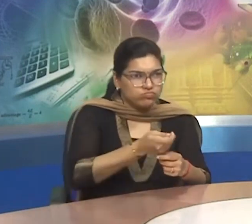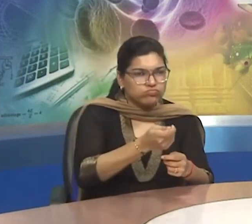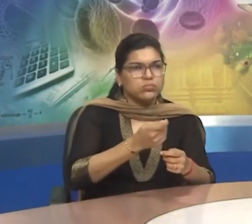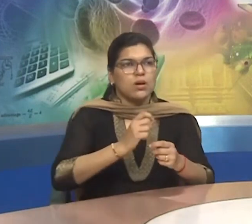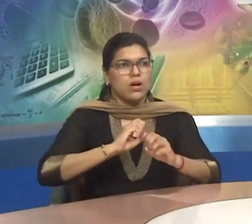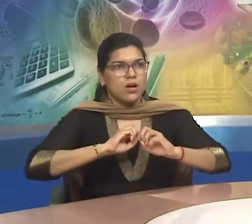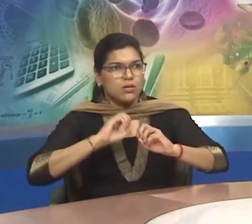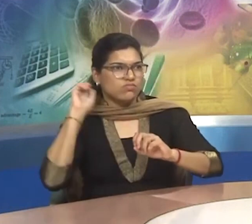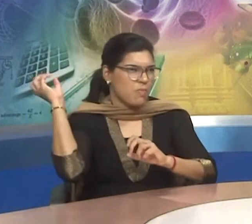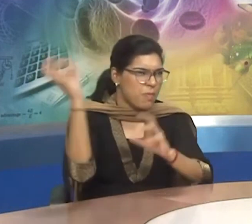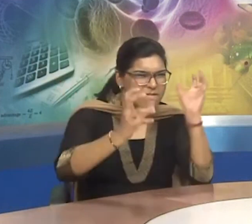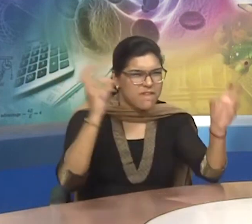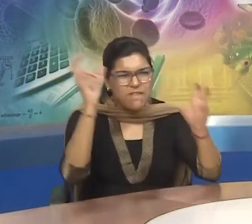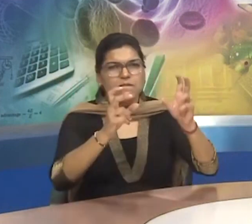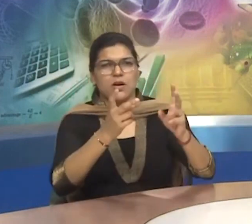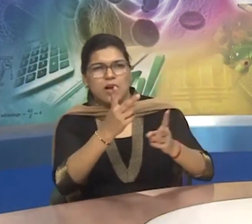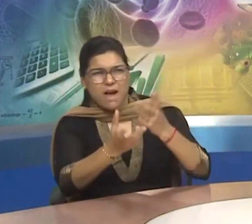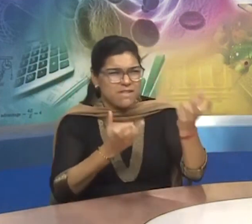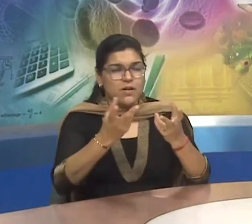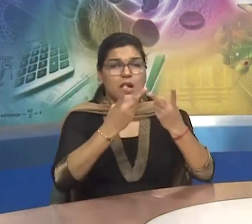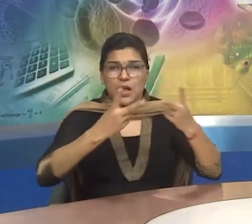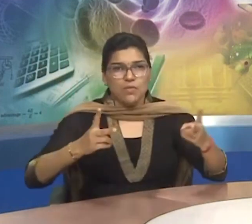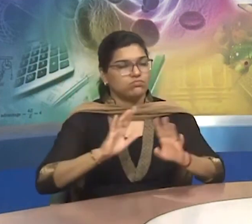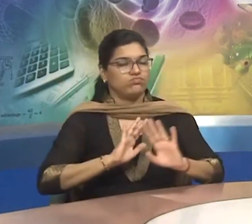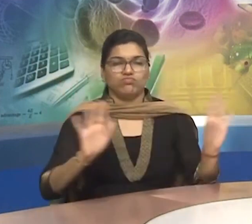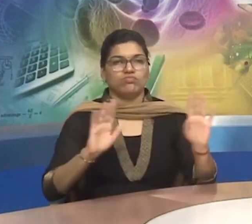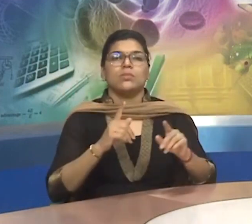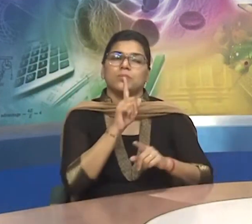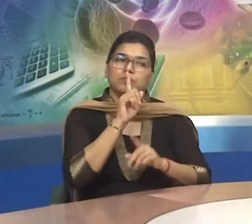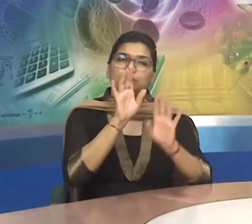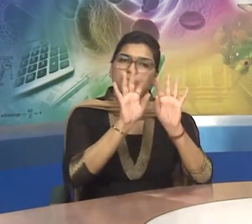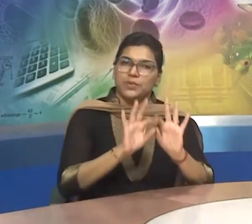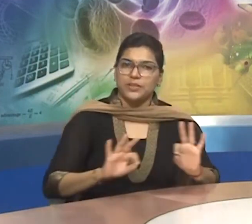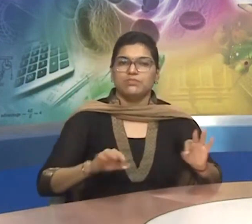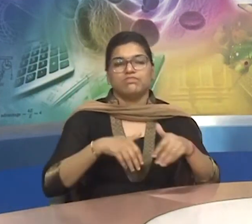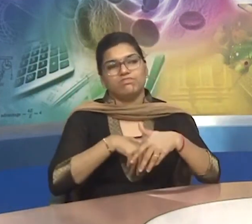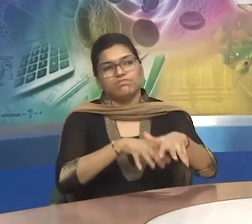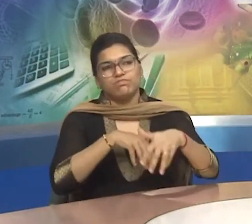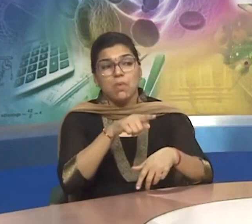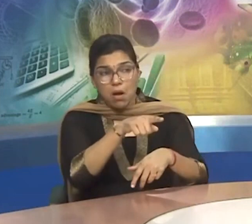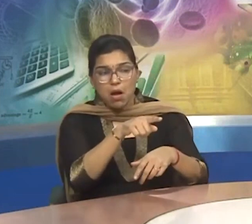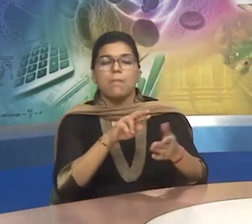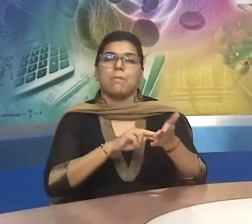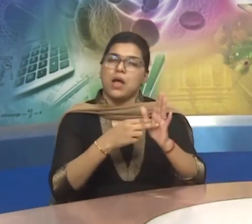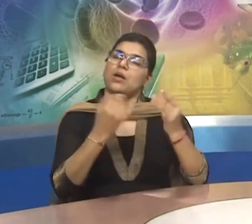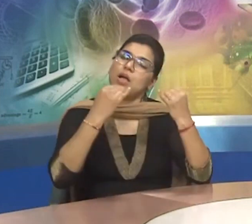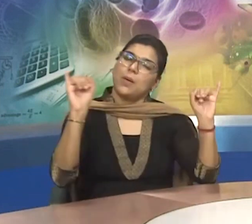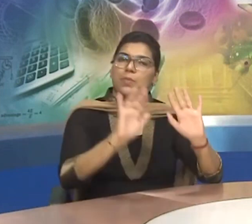assemble peacefully without arms. Arms here means weapons and the instruments which can destroy